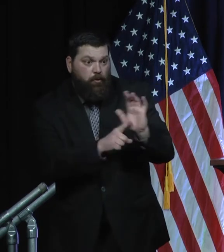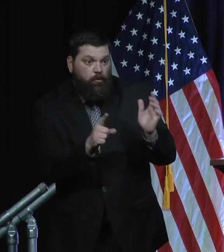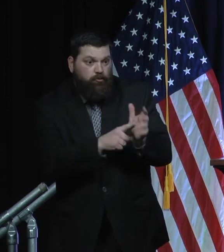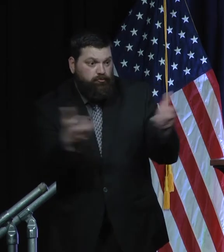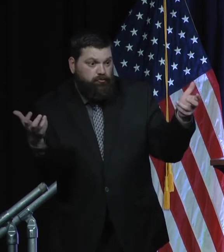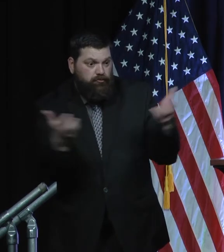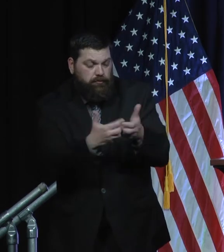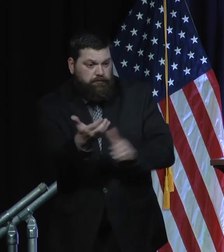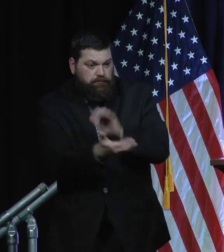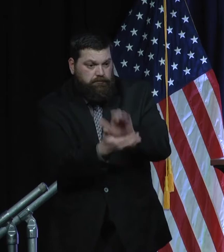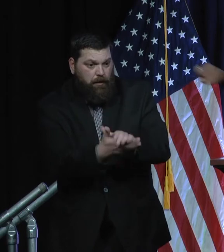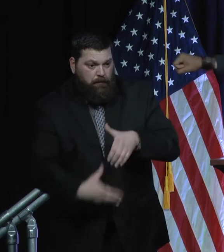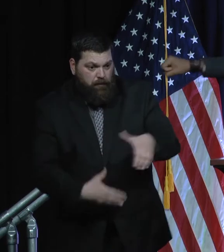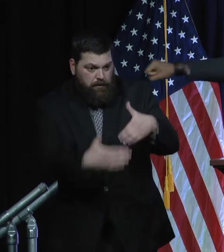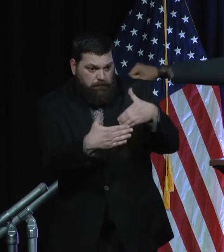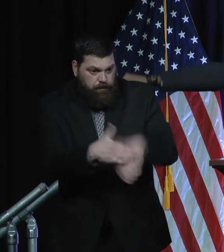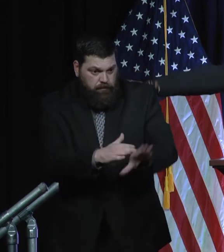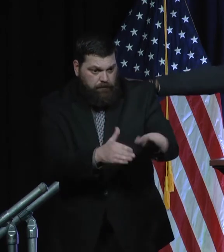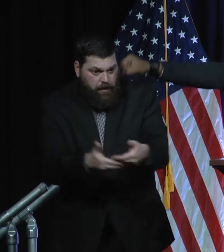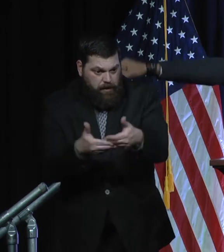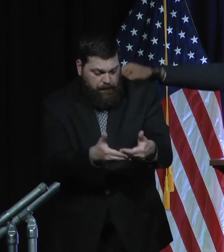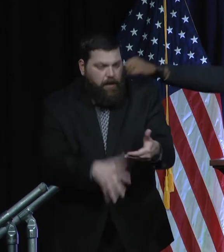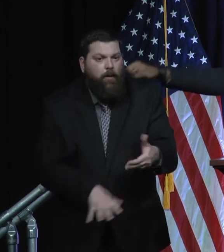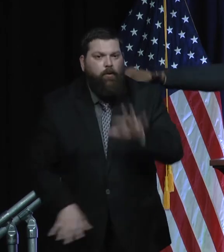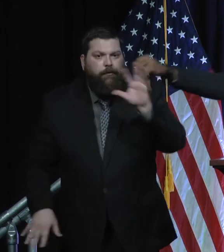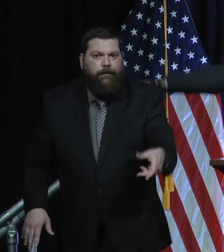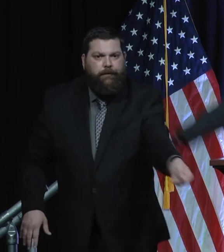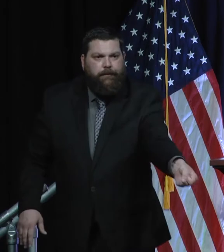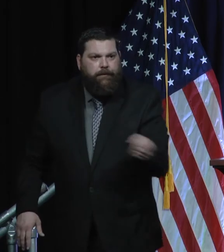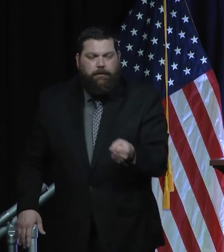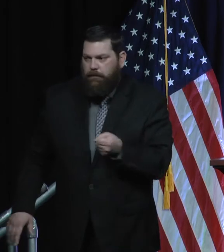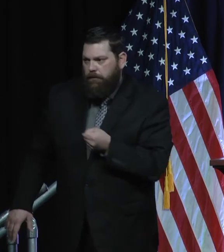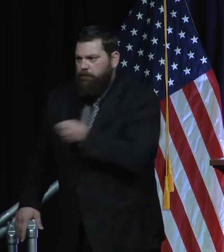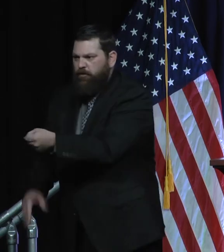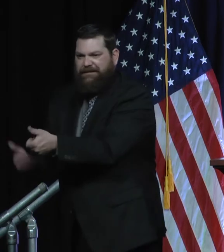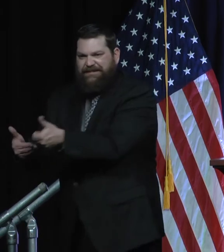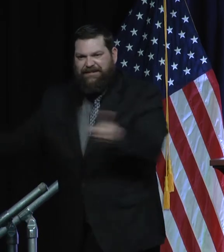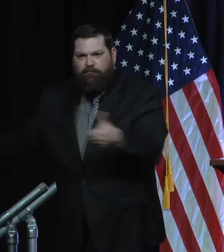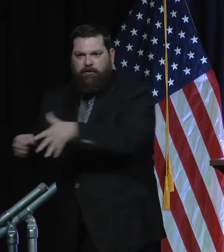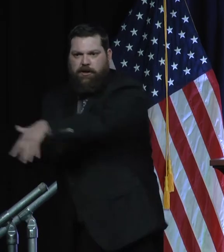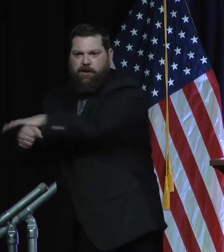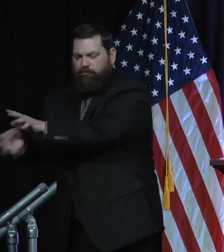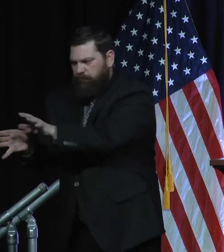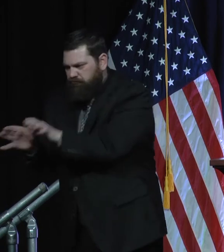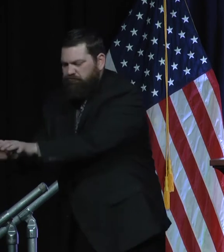from both parents and put that child in a separate area of only mixed-race people.